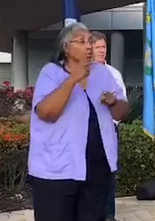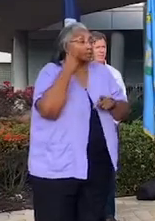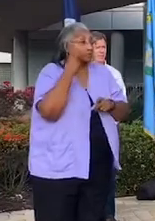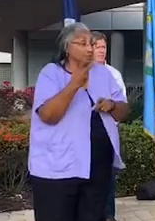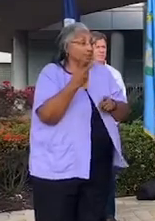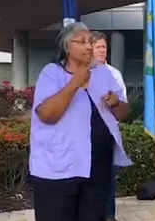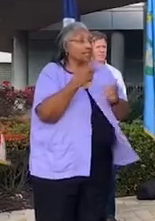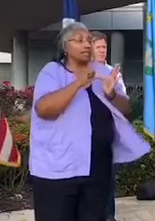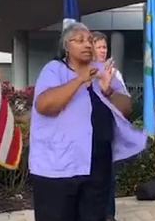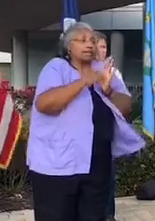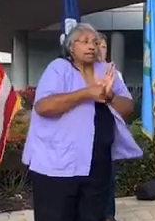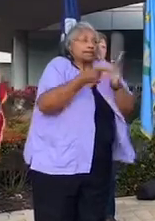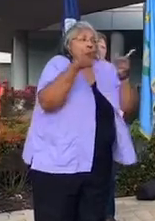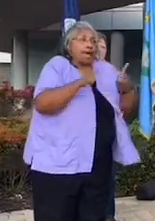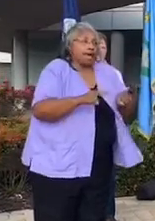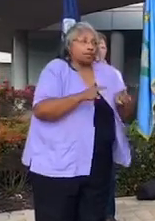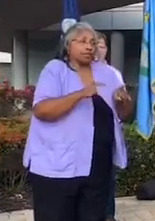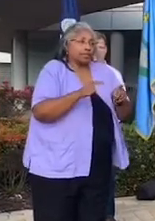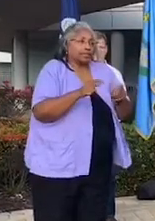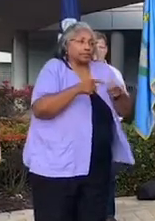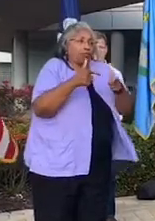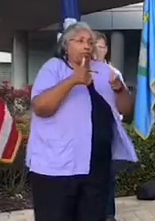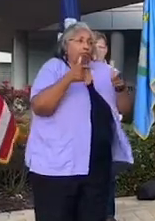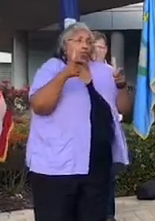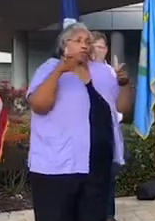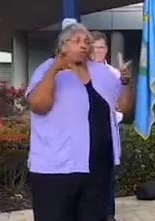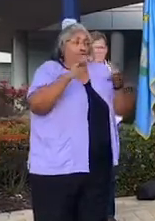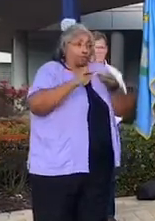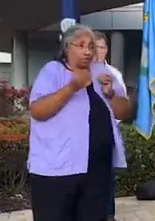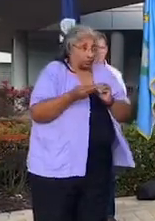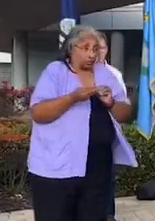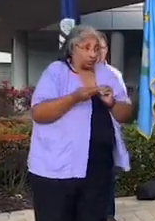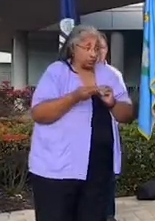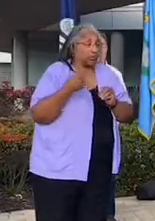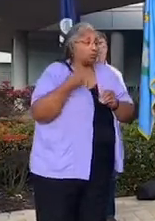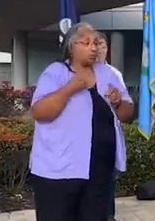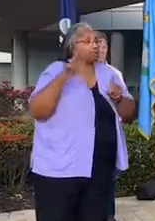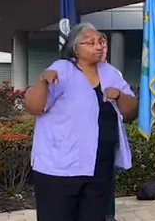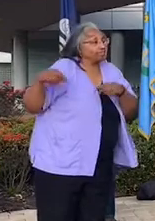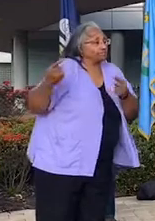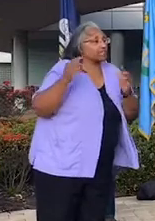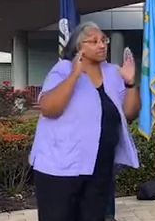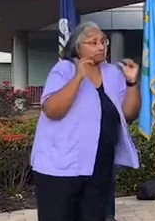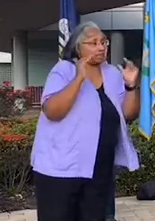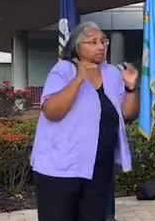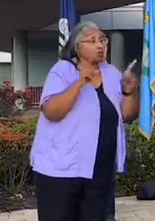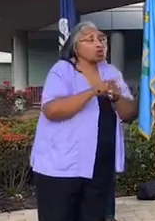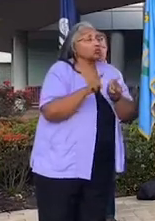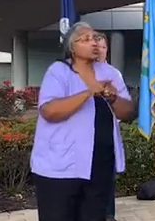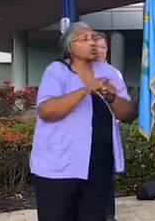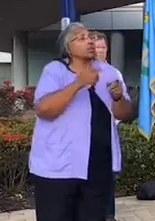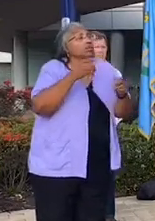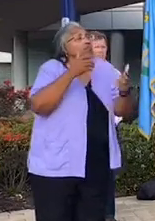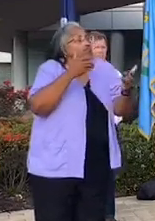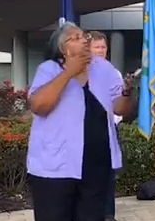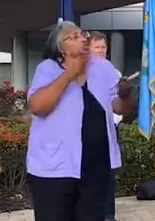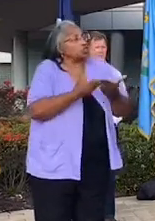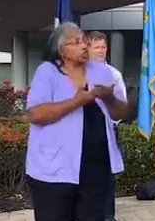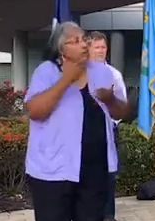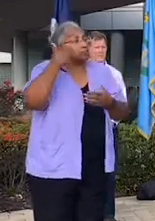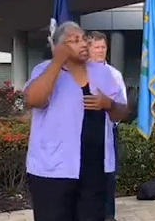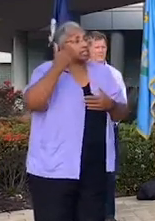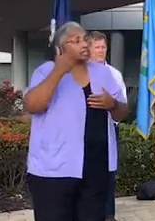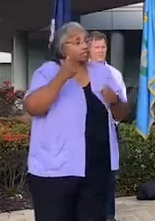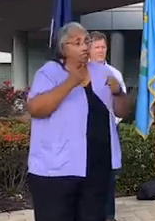impact growing significantly. This is what we have been expecting, and it's a good thing because we, one, have